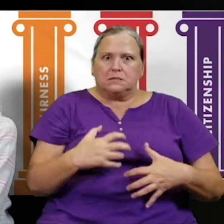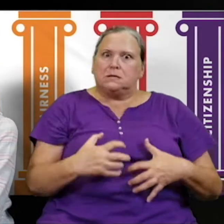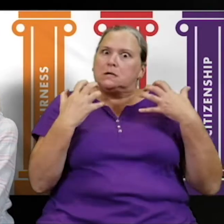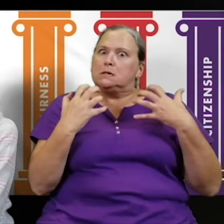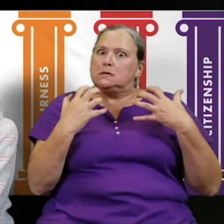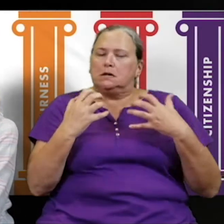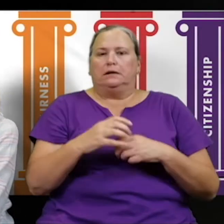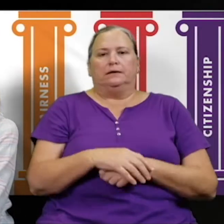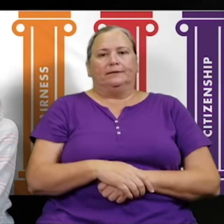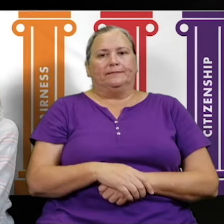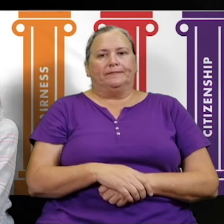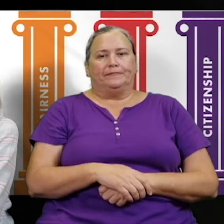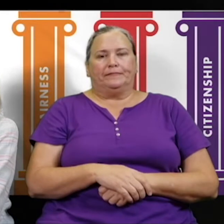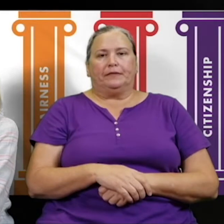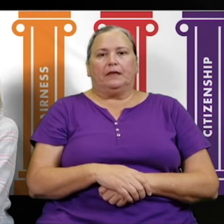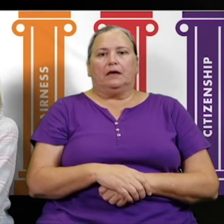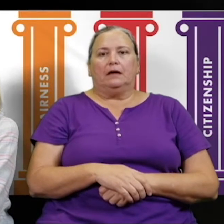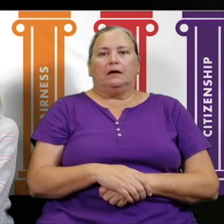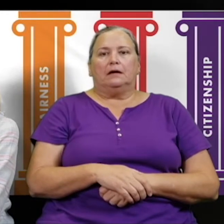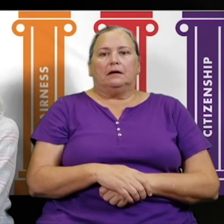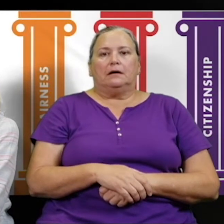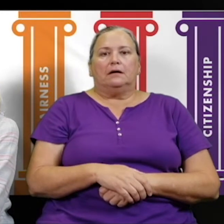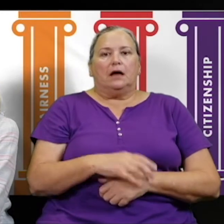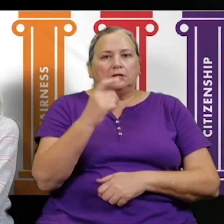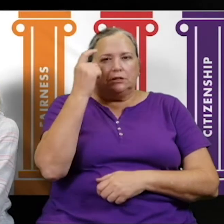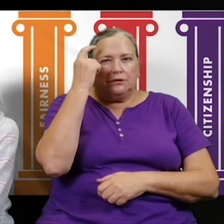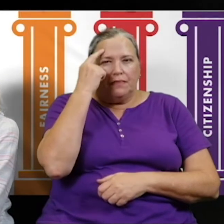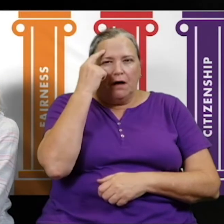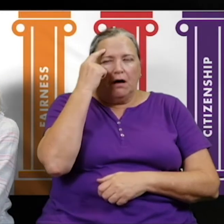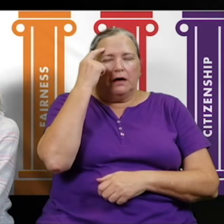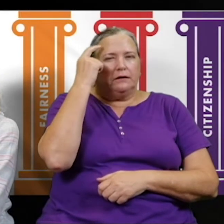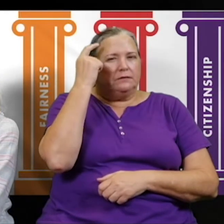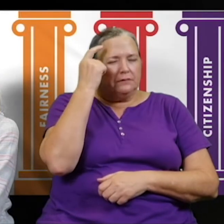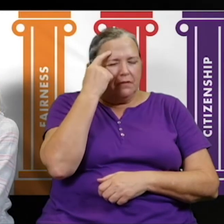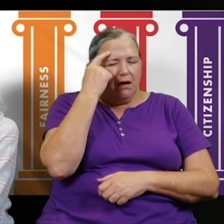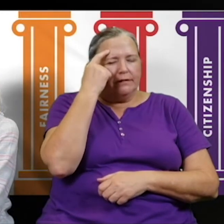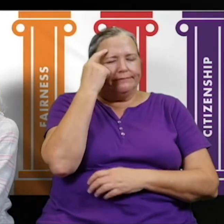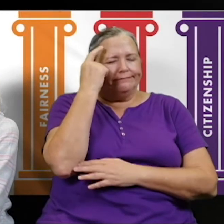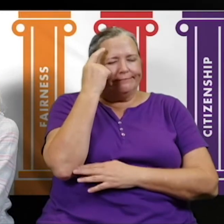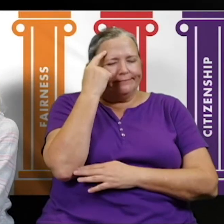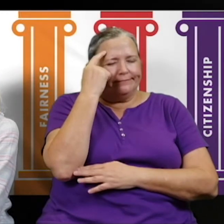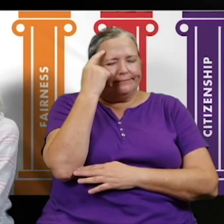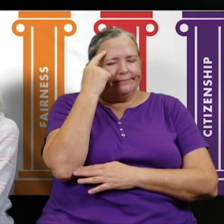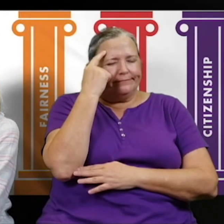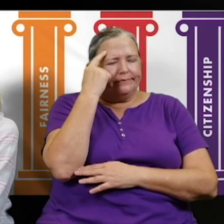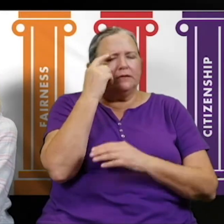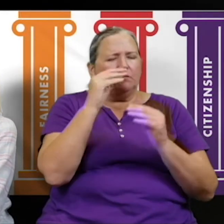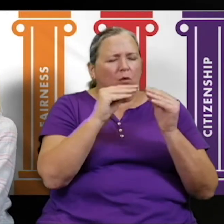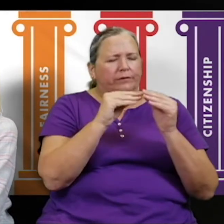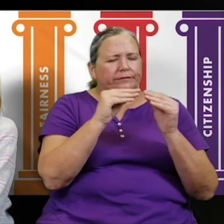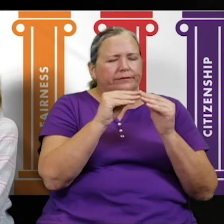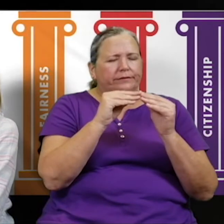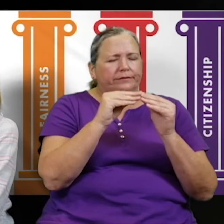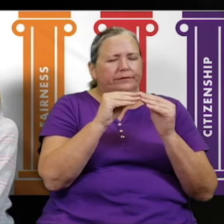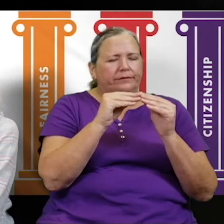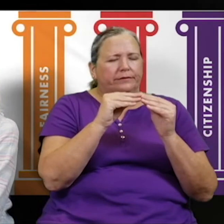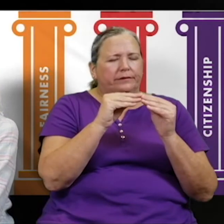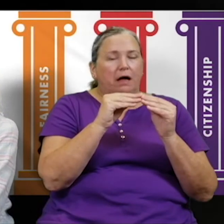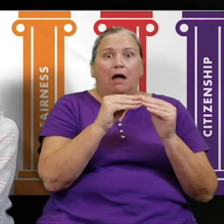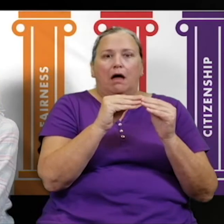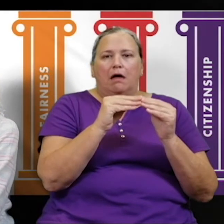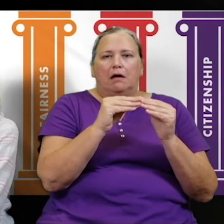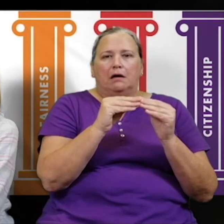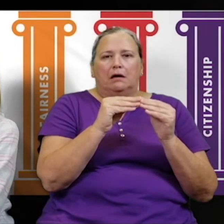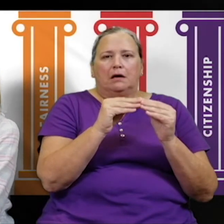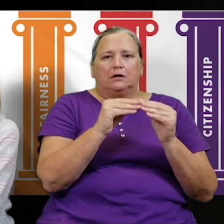became furious. She thought and she thought and she thought a bit longer, and then she drew a